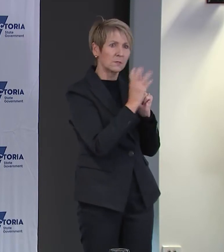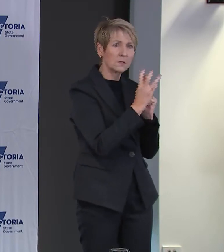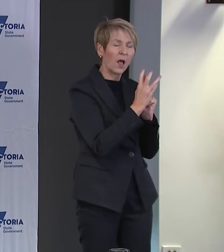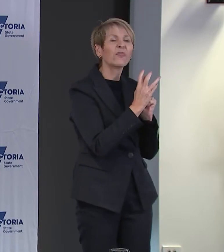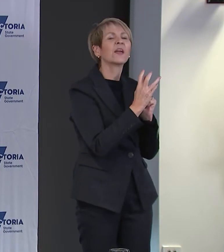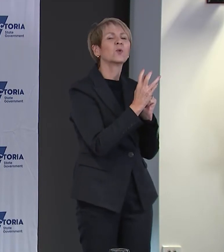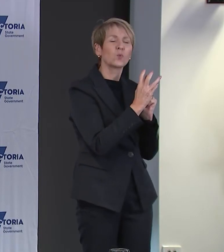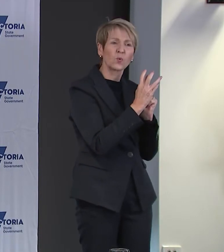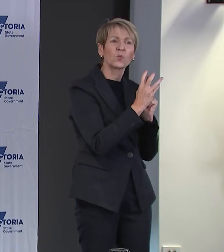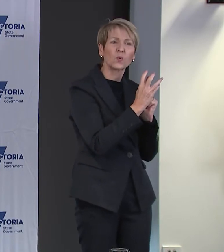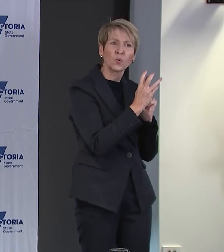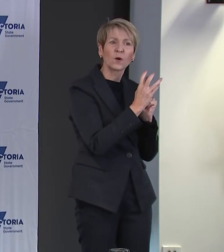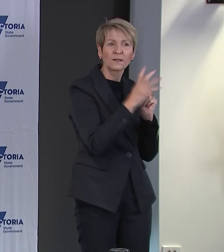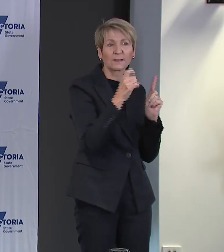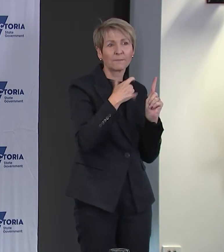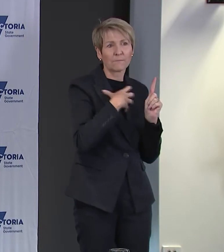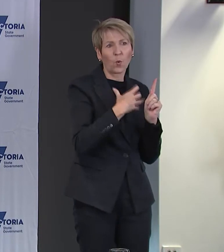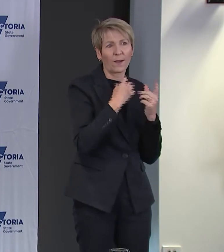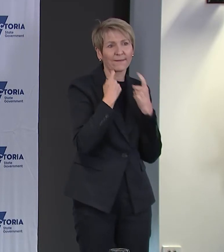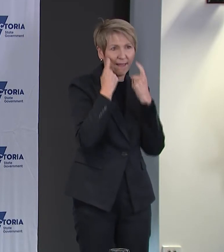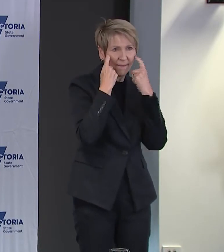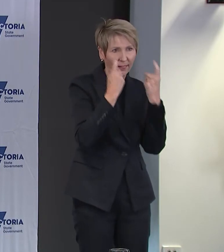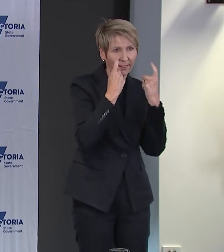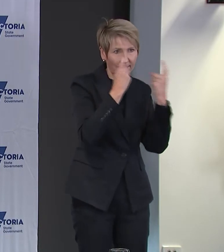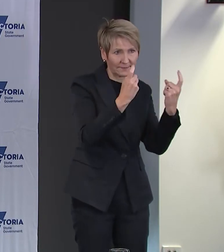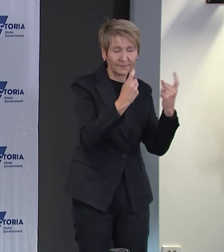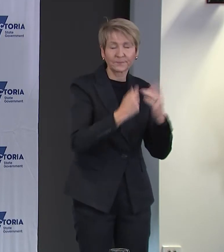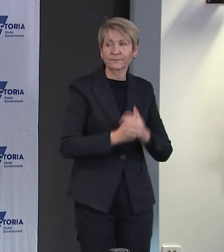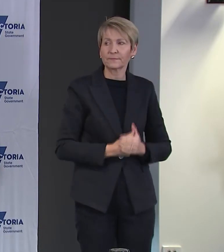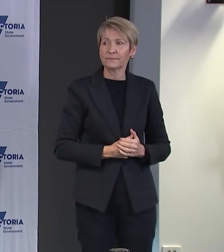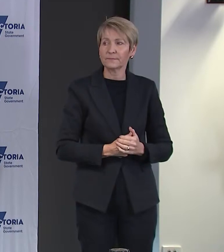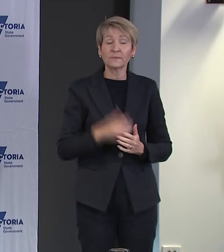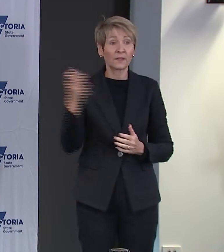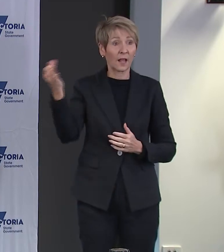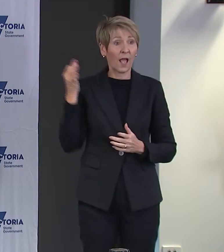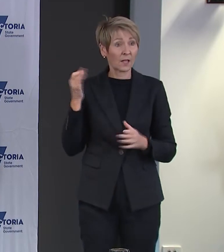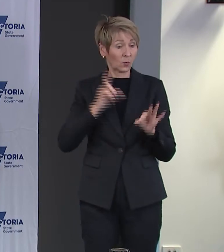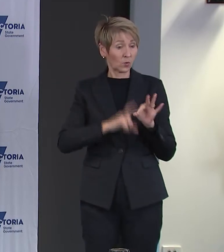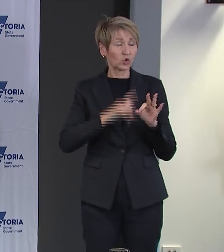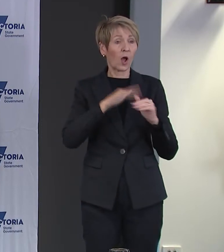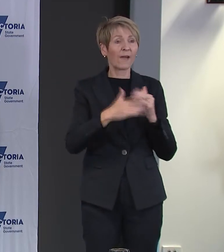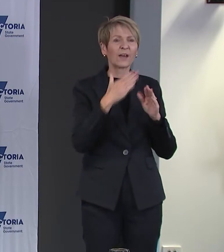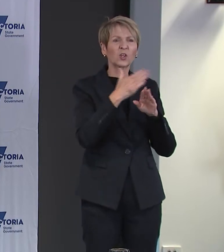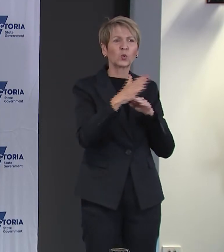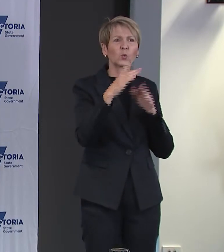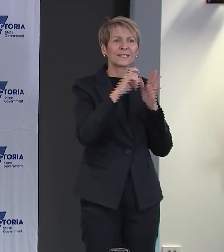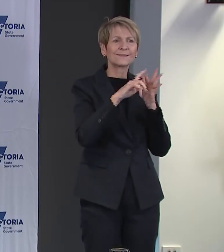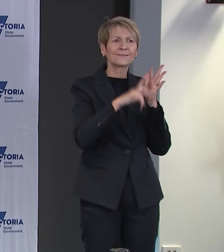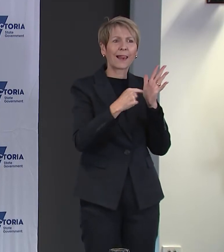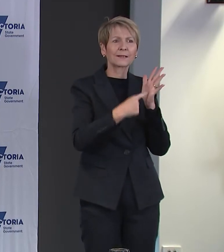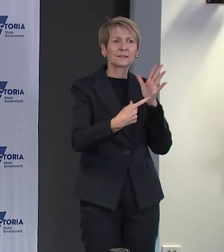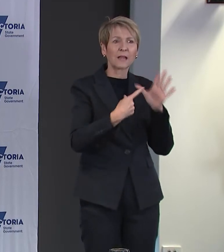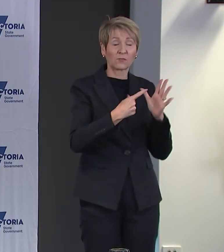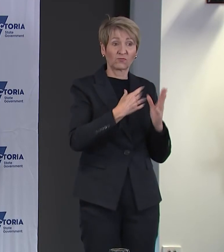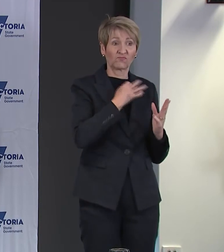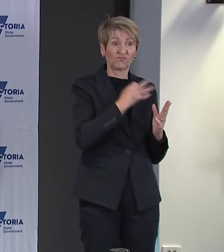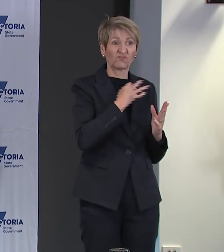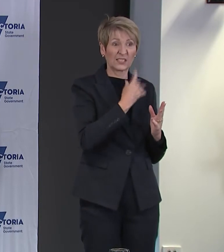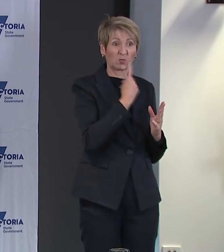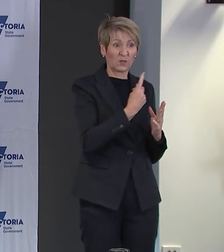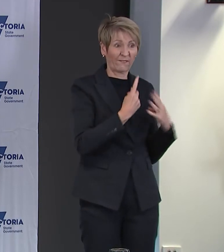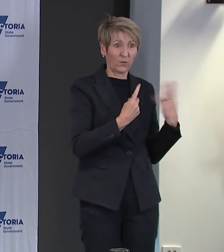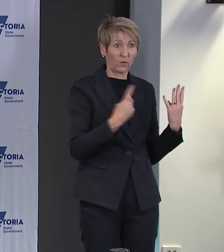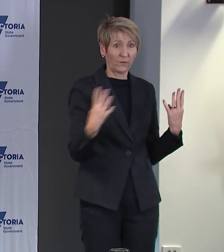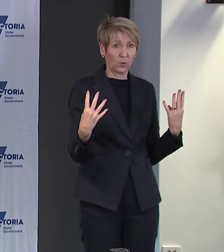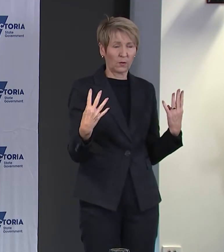swamp of these primary close contacts. With this new Delta variant and the new exposure sites linked to it, is the swamp just getting bigger as the days go